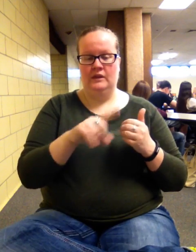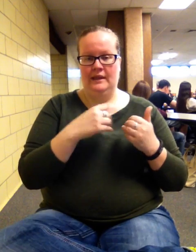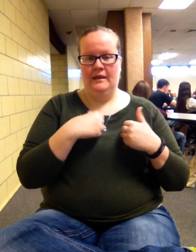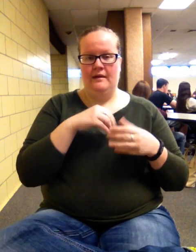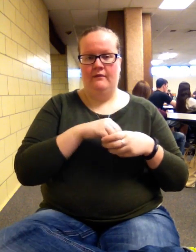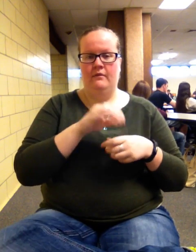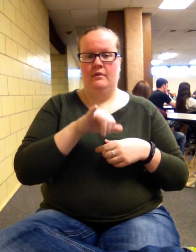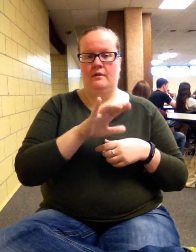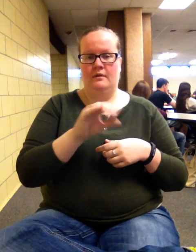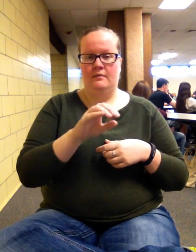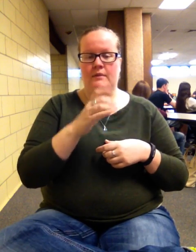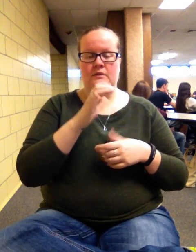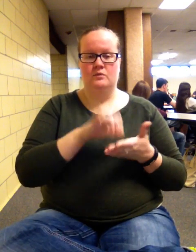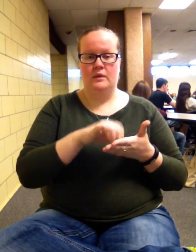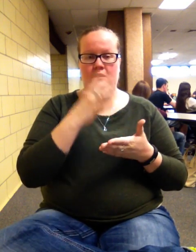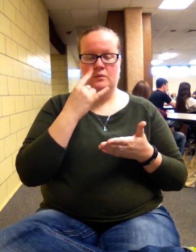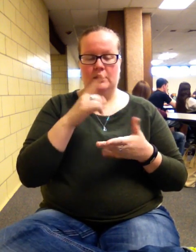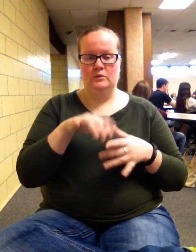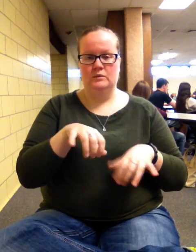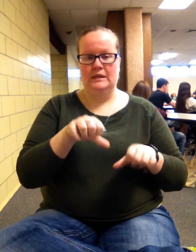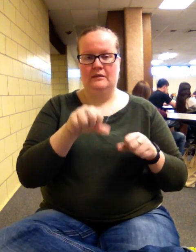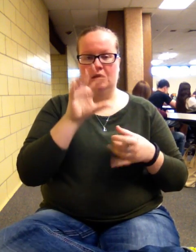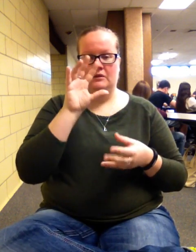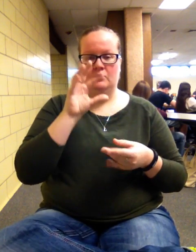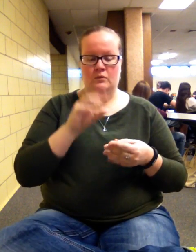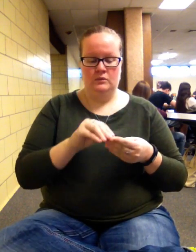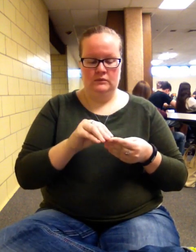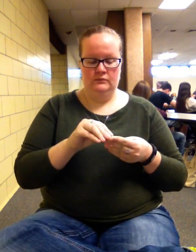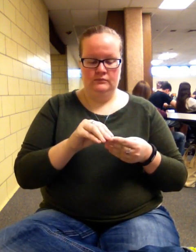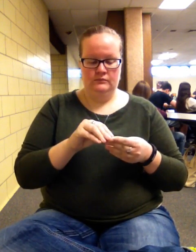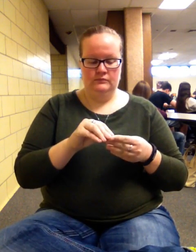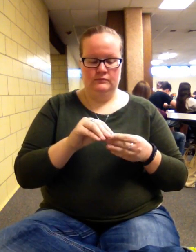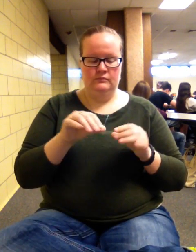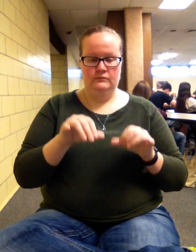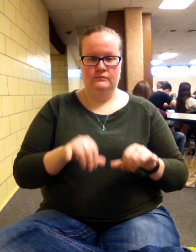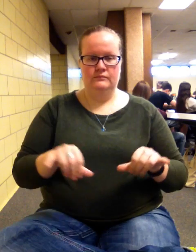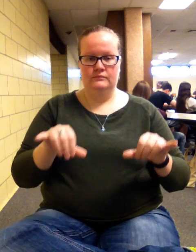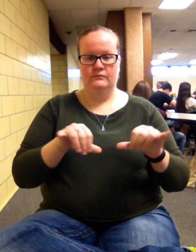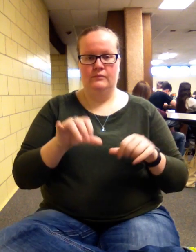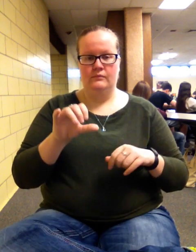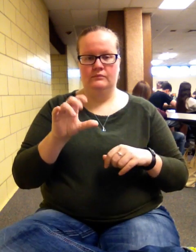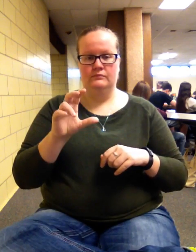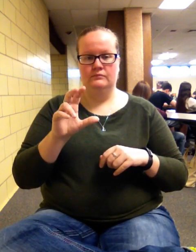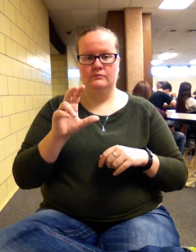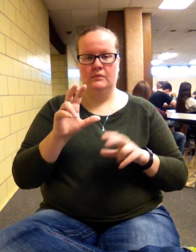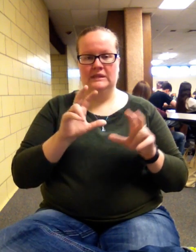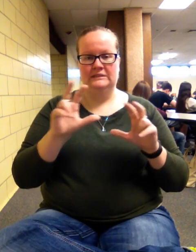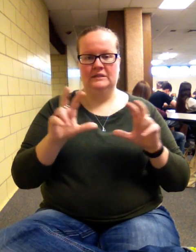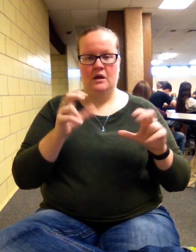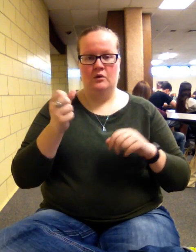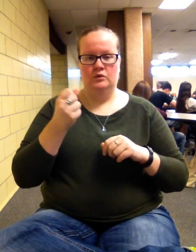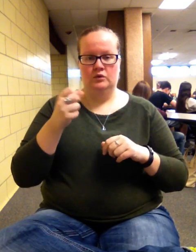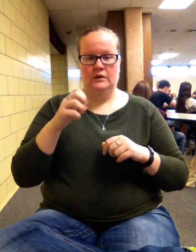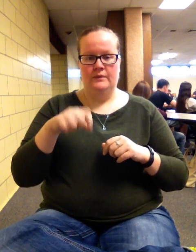company. So that's why you take the total common stockholder equity. when we're looking at weighted average cost of